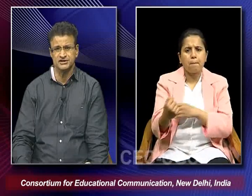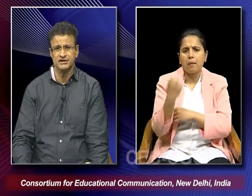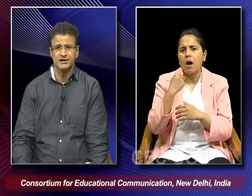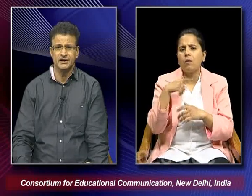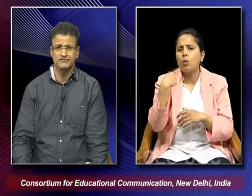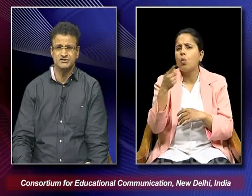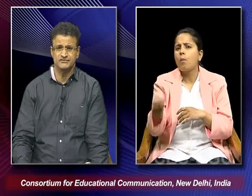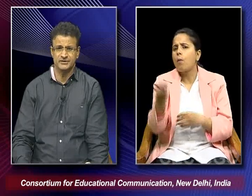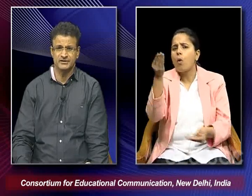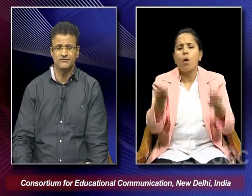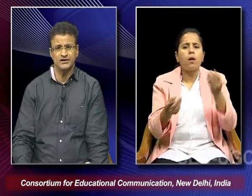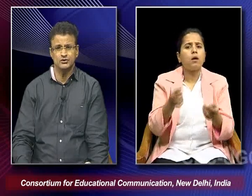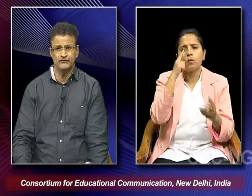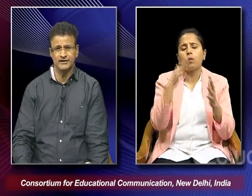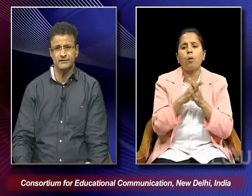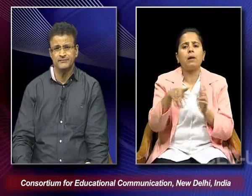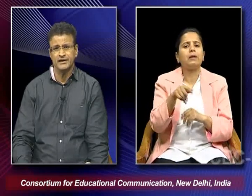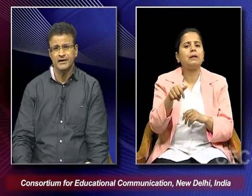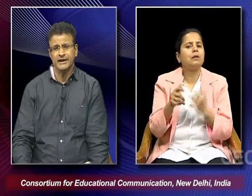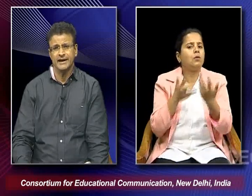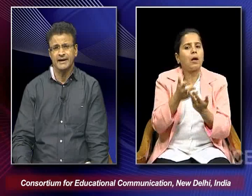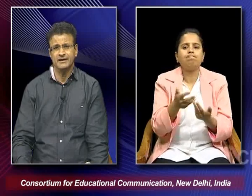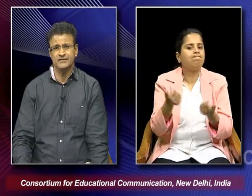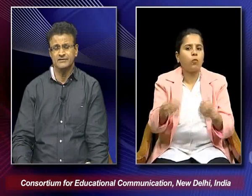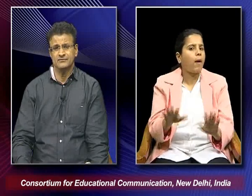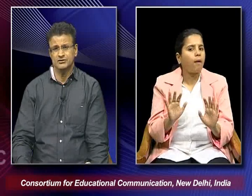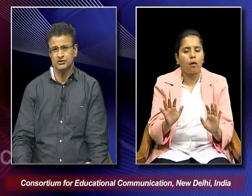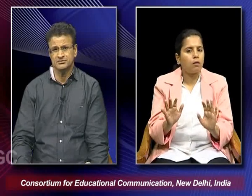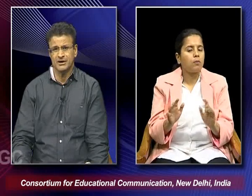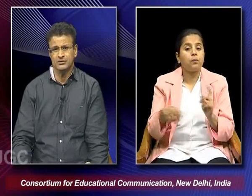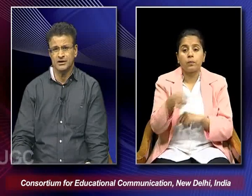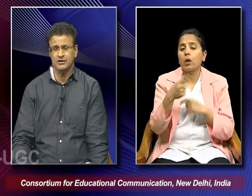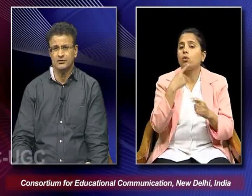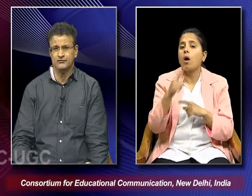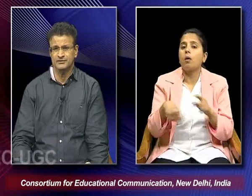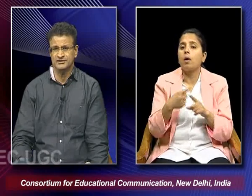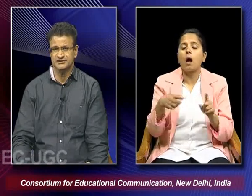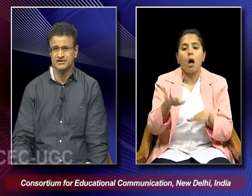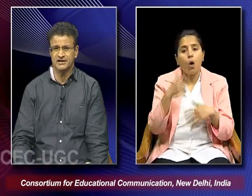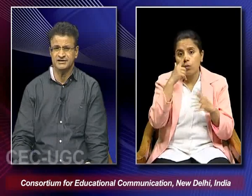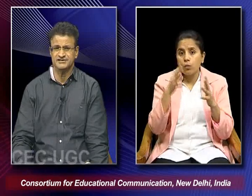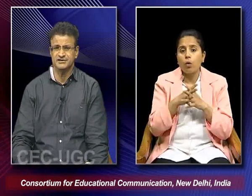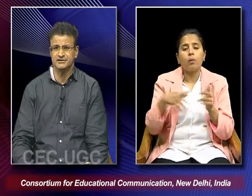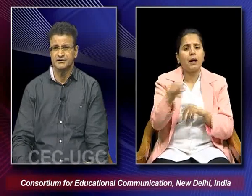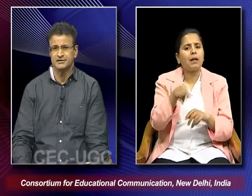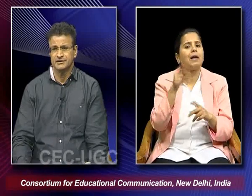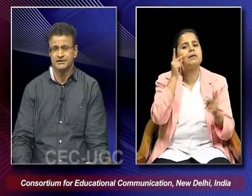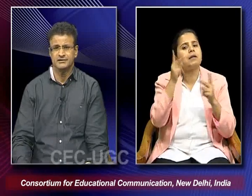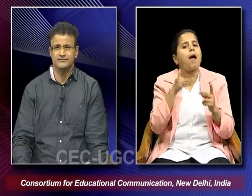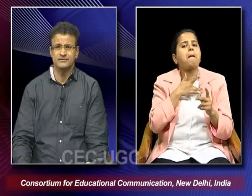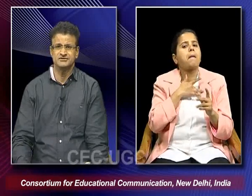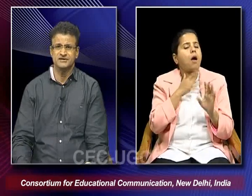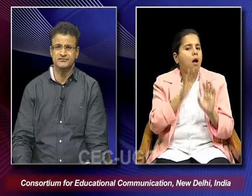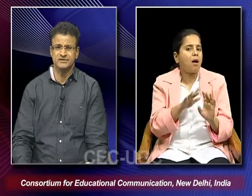structures in which women fail to fit. And when one talks about how women generally are seen in